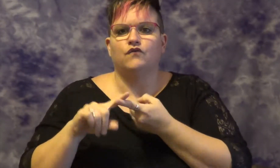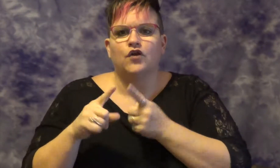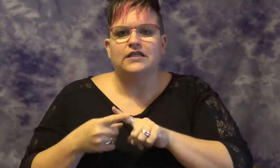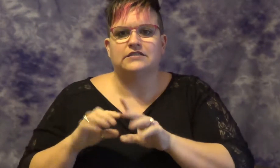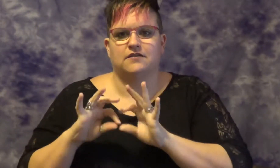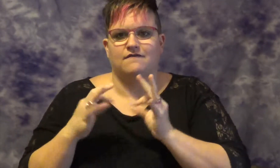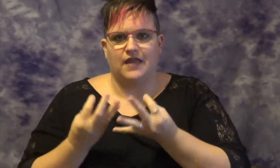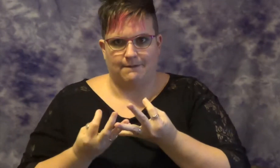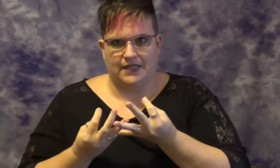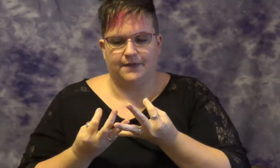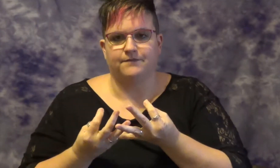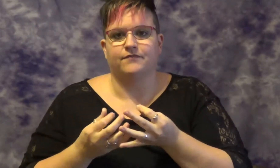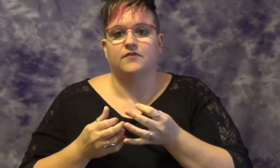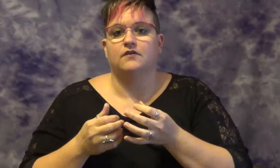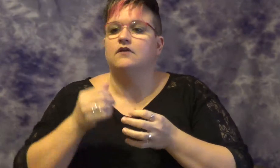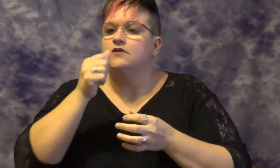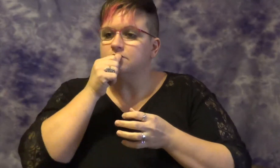typically is friends or family.